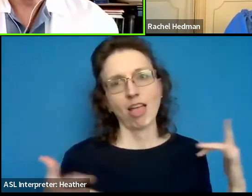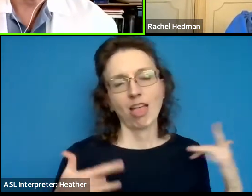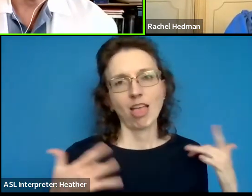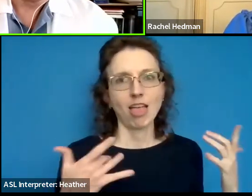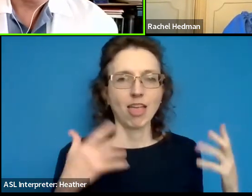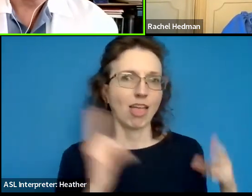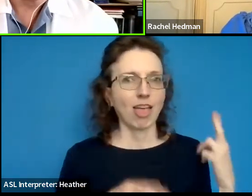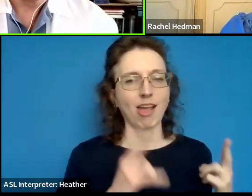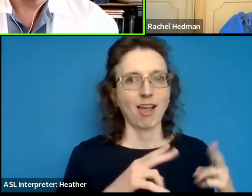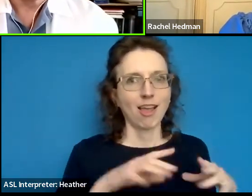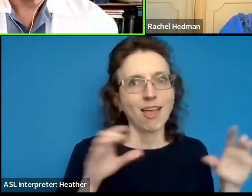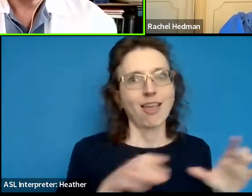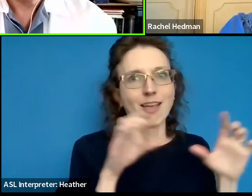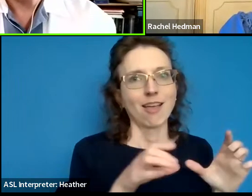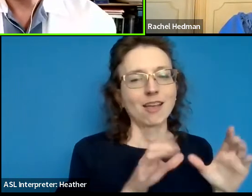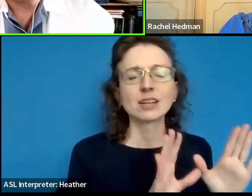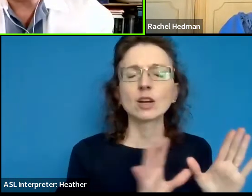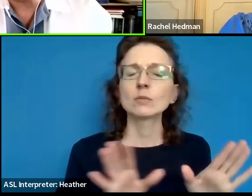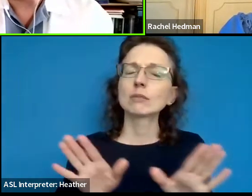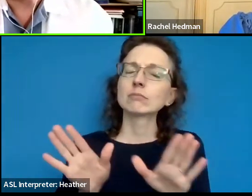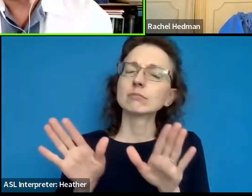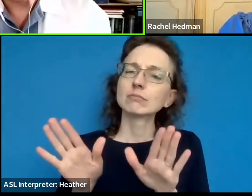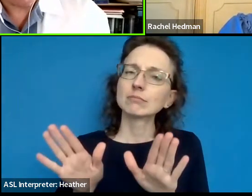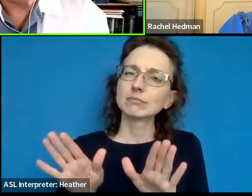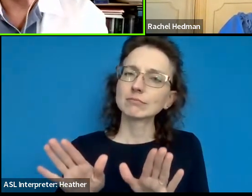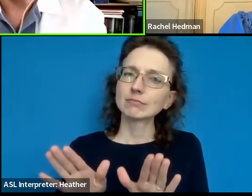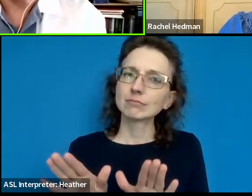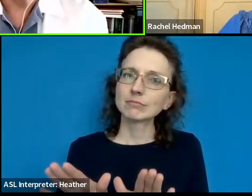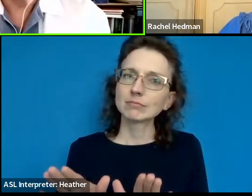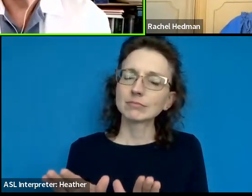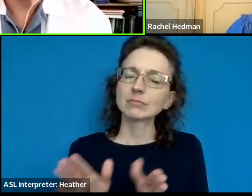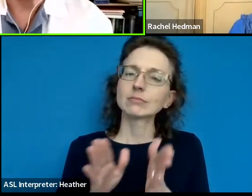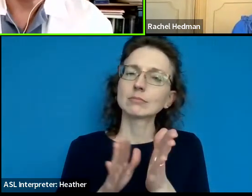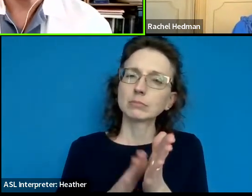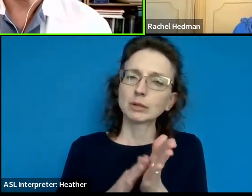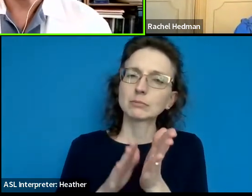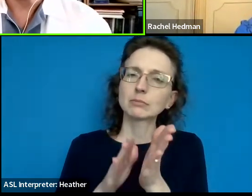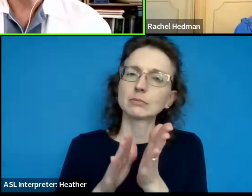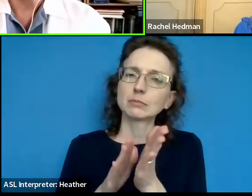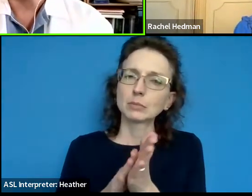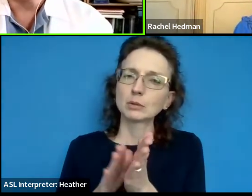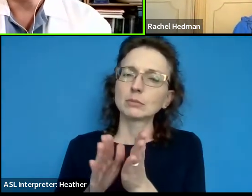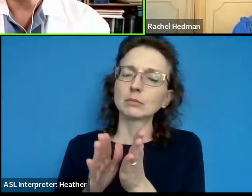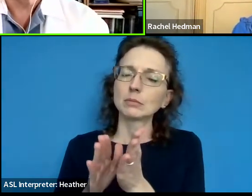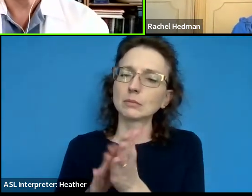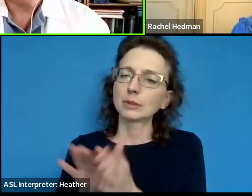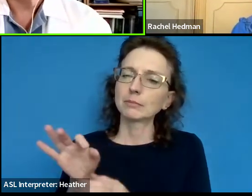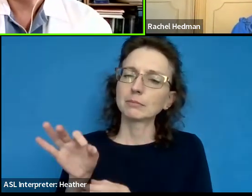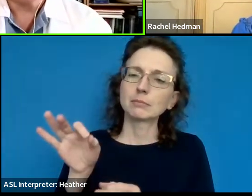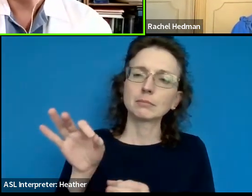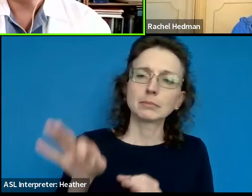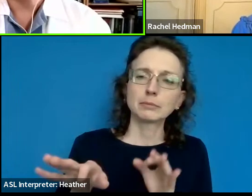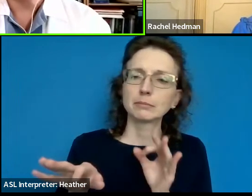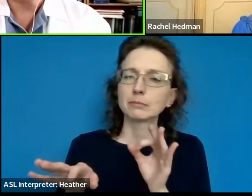of songs. They're more kind of chanting sort of